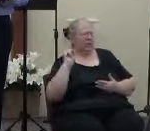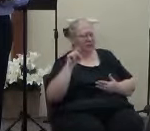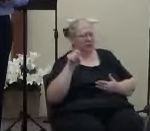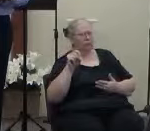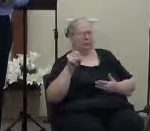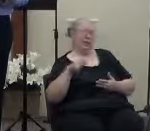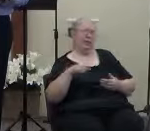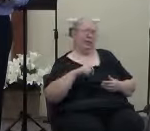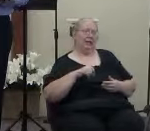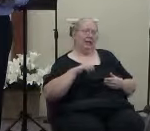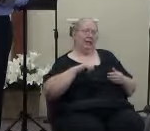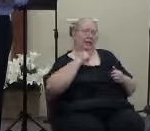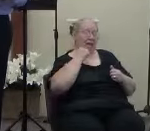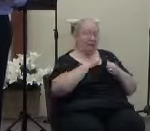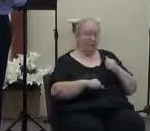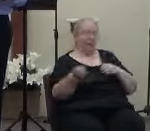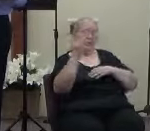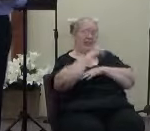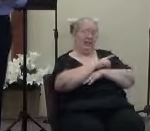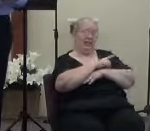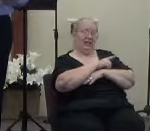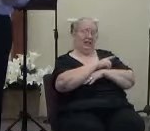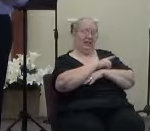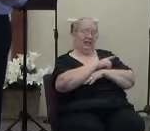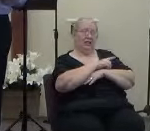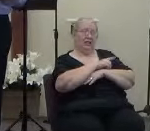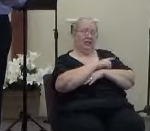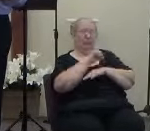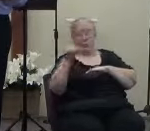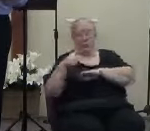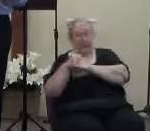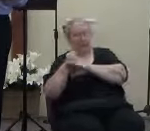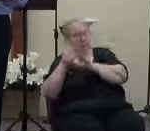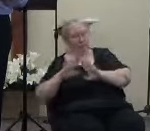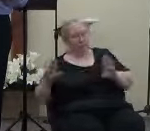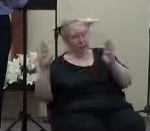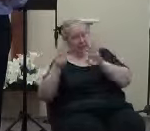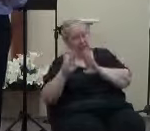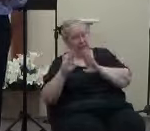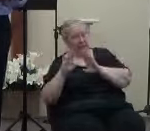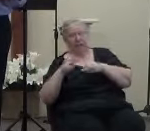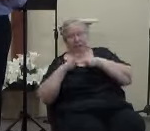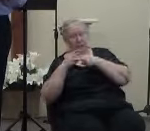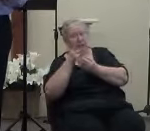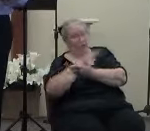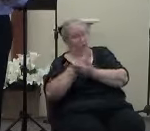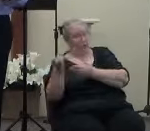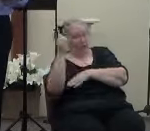So if you're worshiping and praising the Lord, if you're setting this day aside for the Lord, calling it a